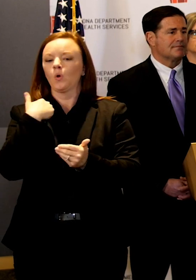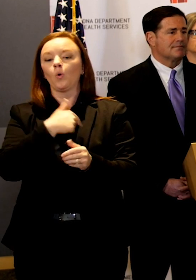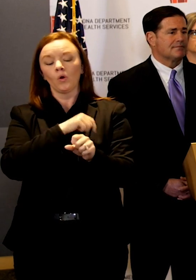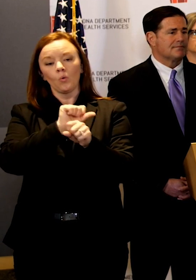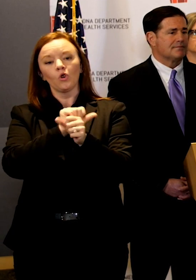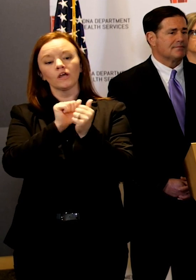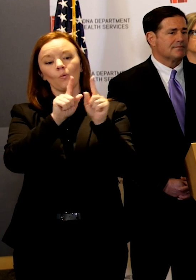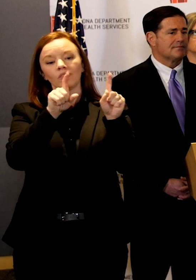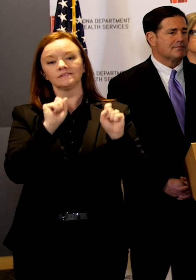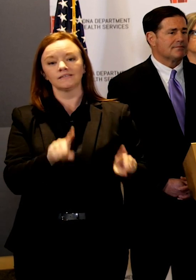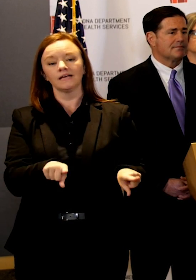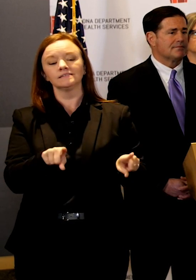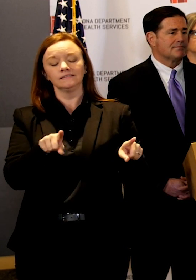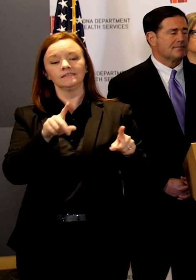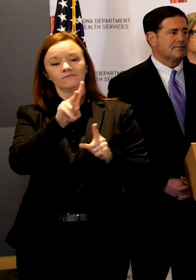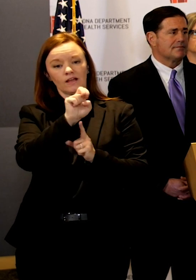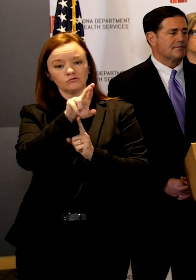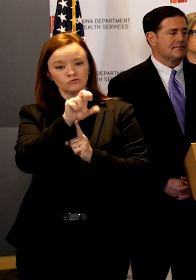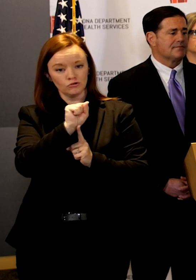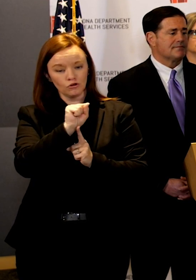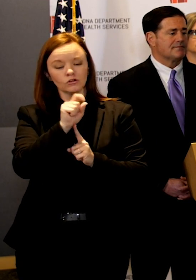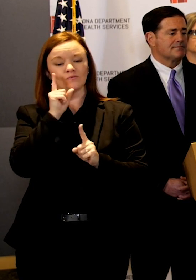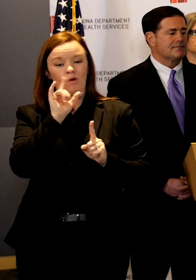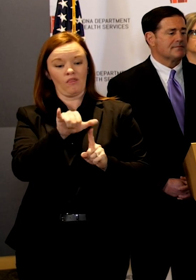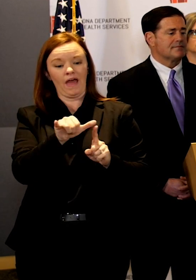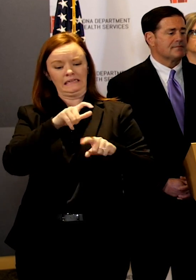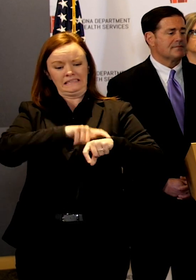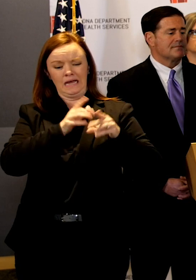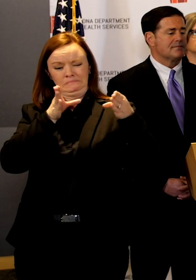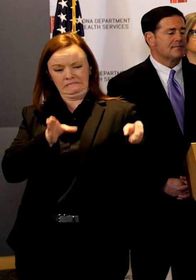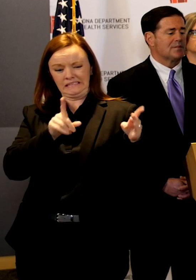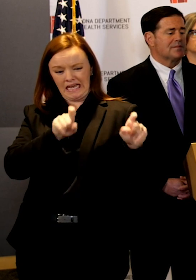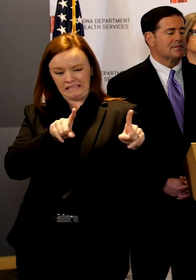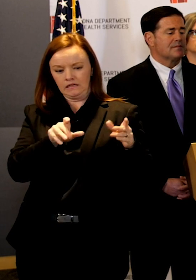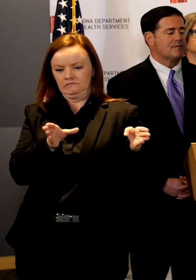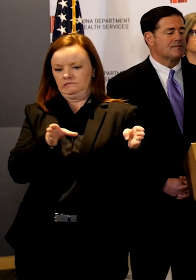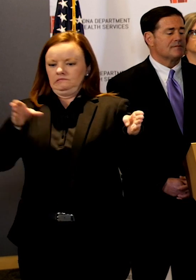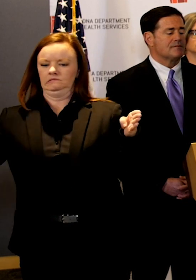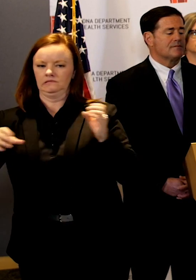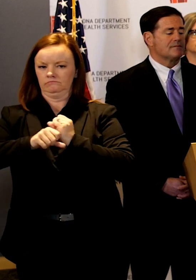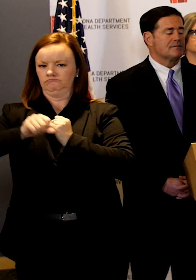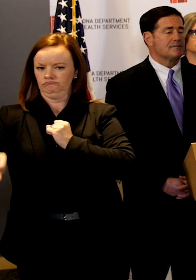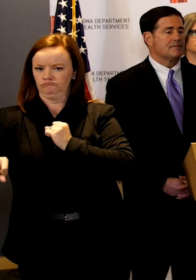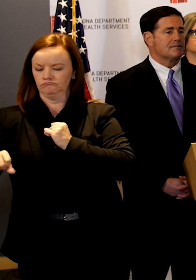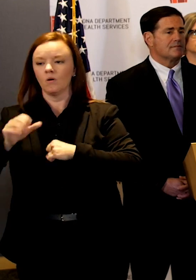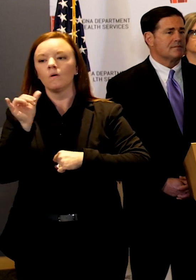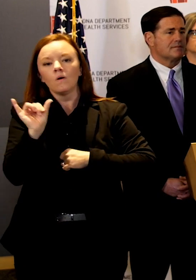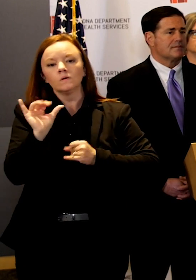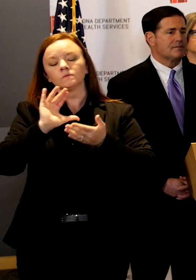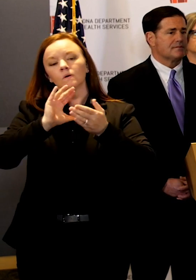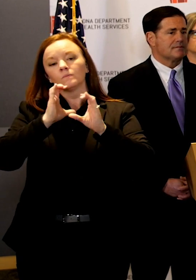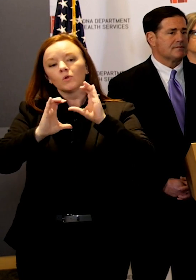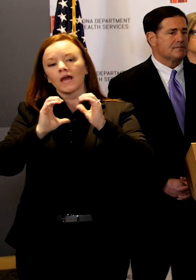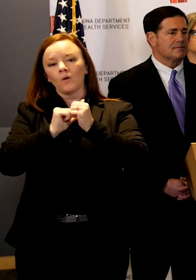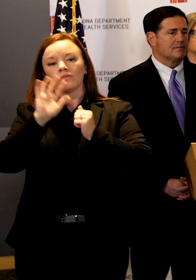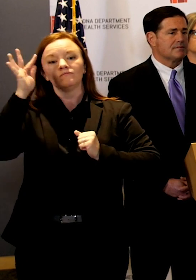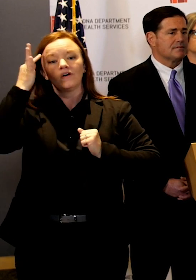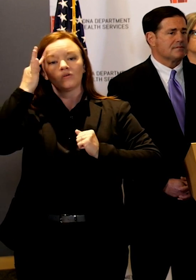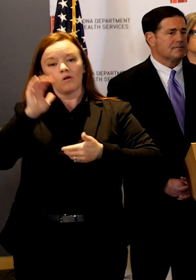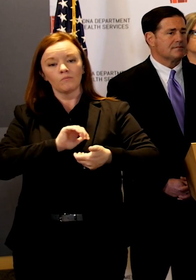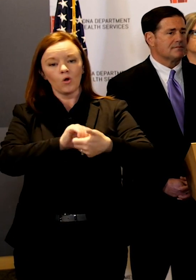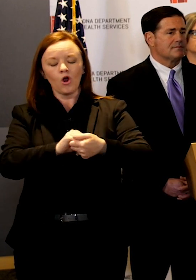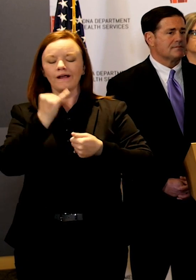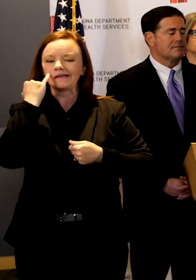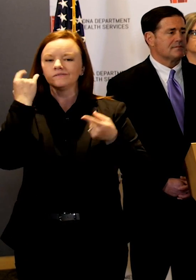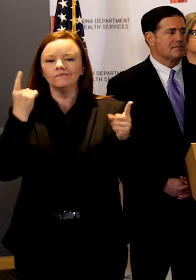extend the testing window as needed. We are also in communication with our federal partners in the event we